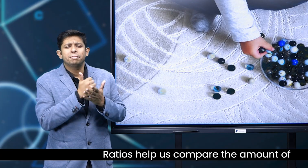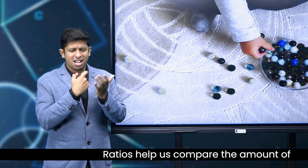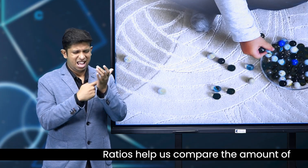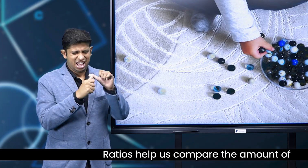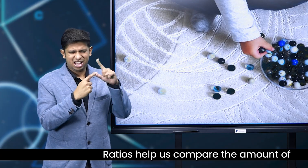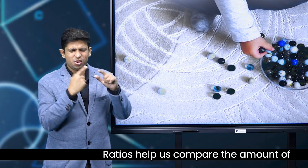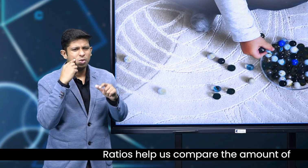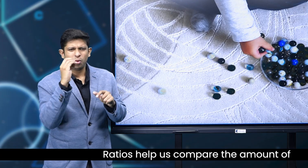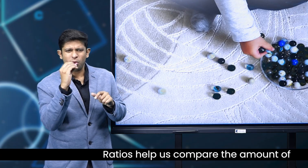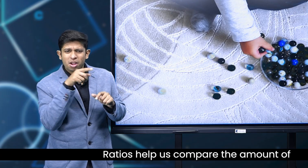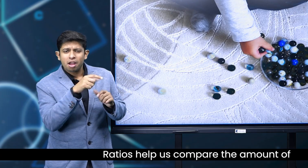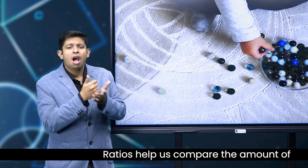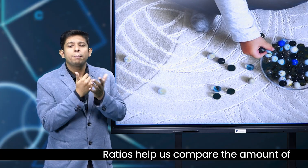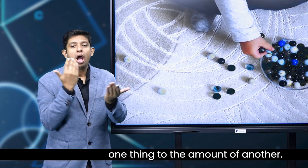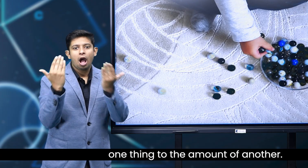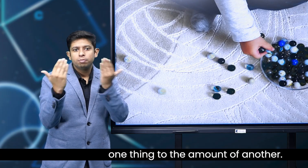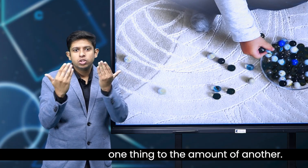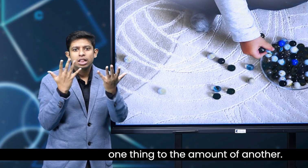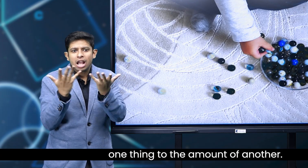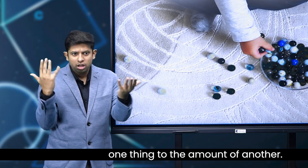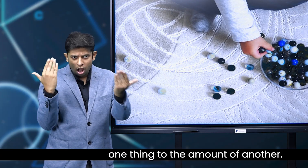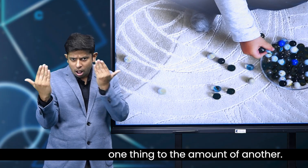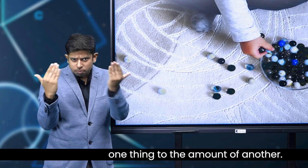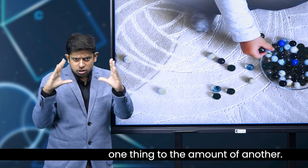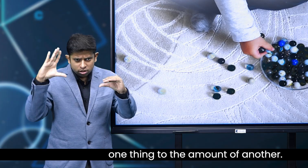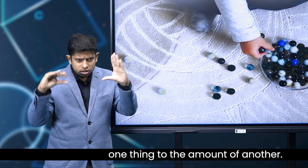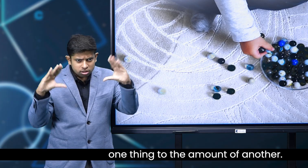Ratios help us compare the amount of one thing to the amount of another.